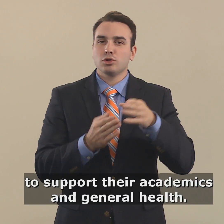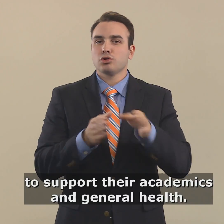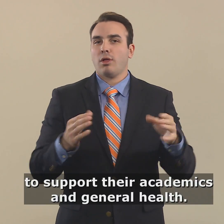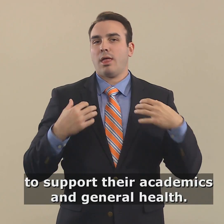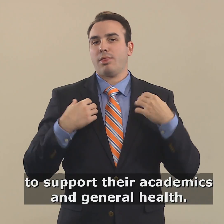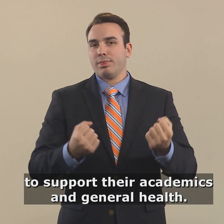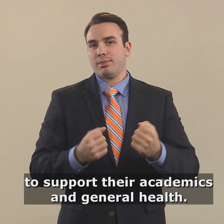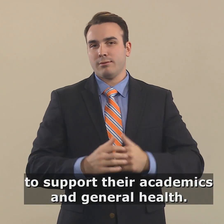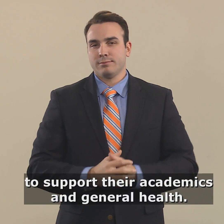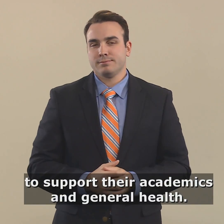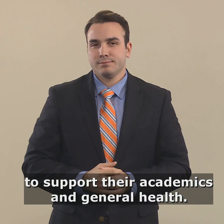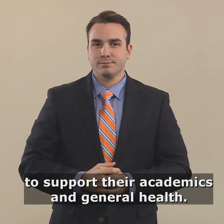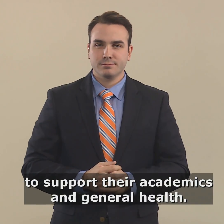their academics and general health.